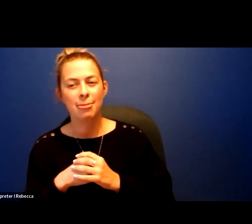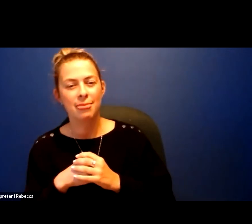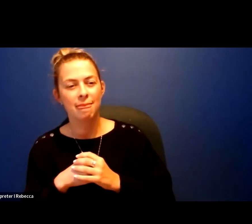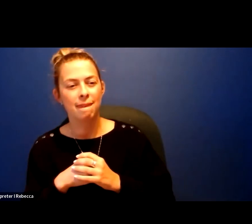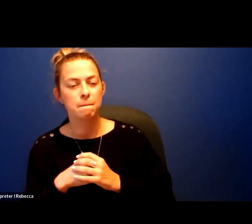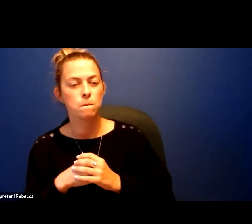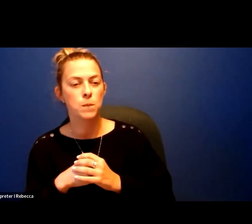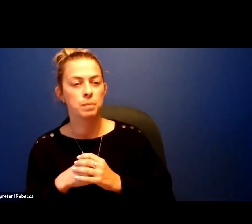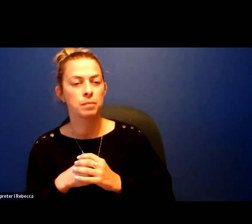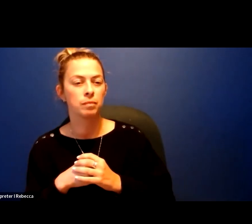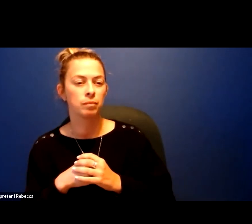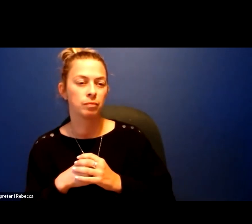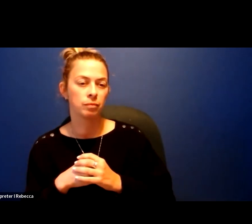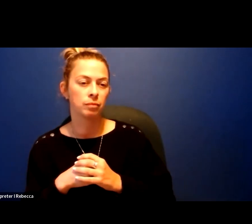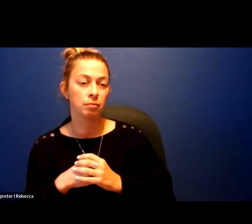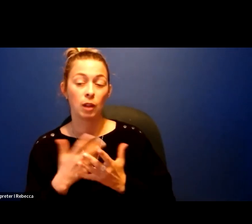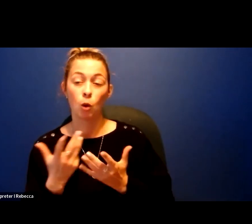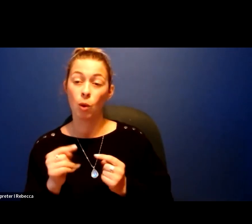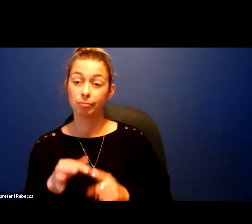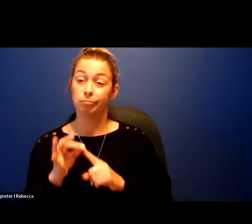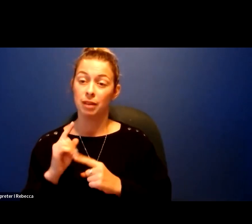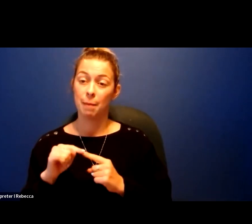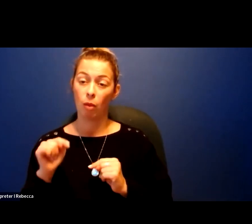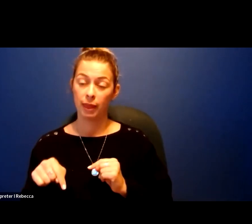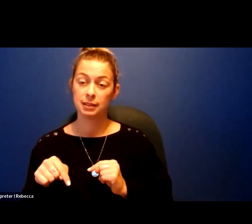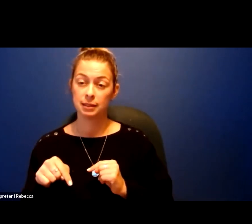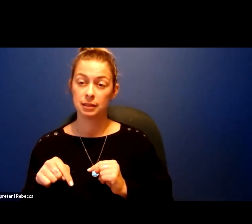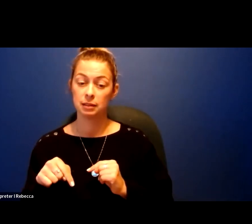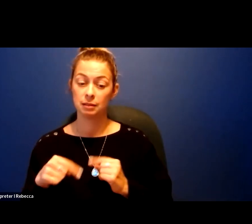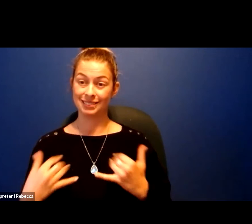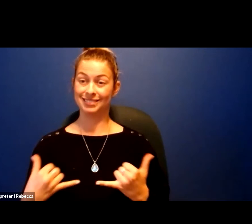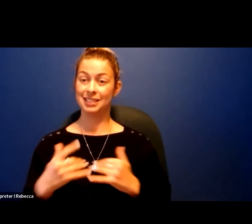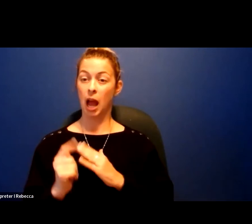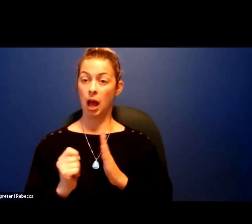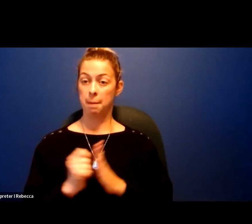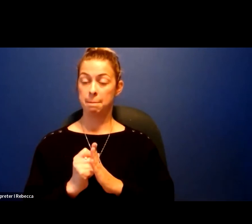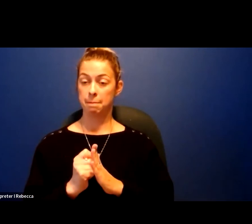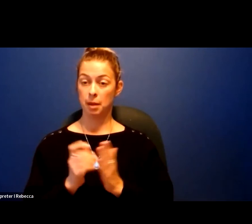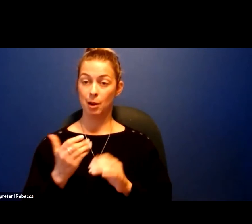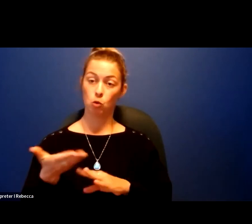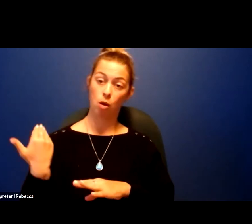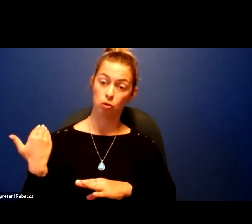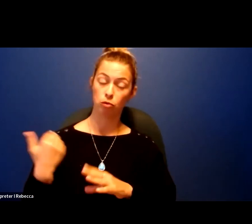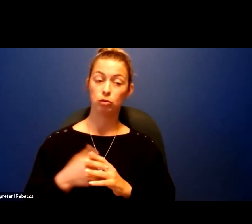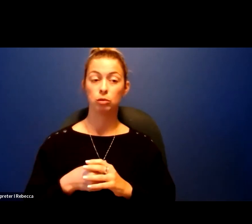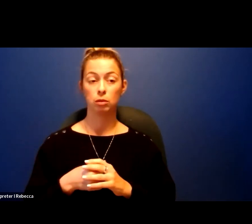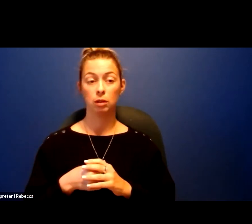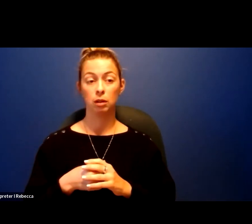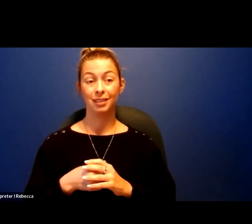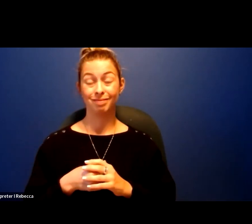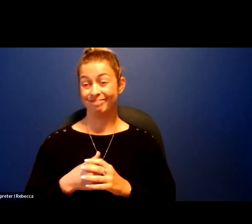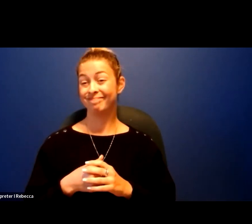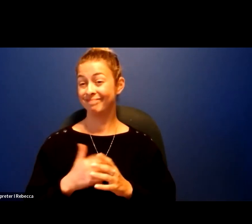of answered itself. I mean, I think what is distinctive about this moment and separates it from these other moments is the particular nature of our media